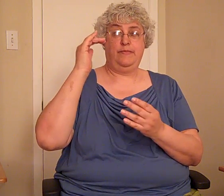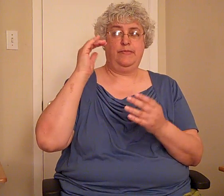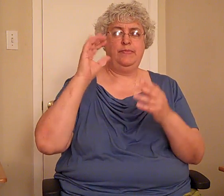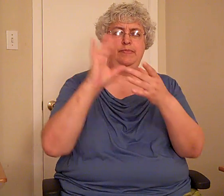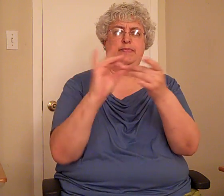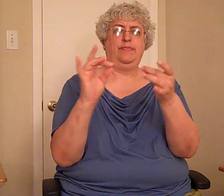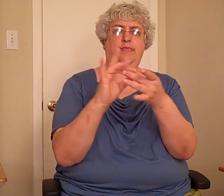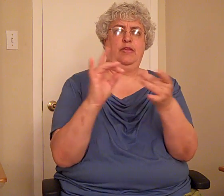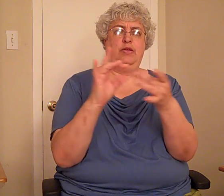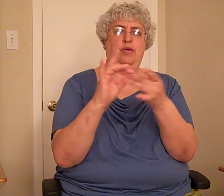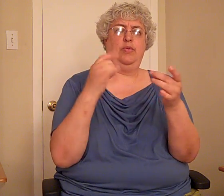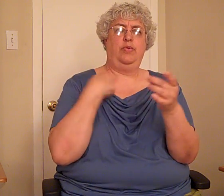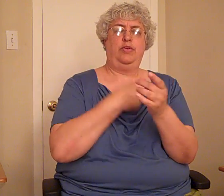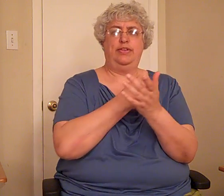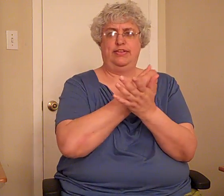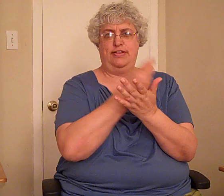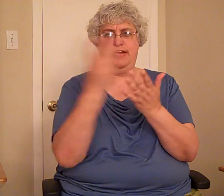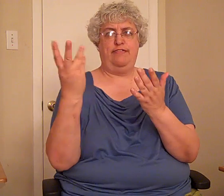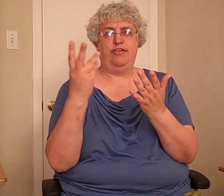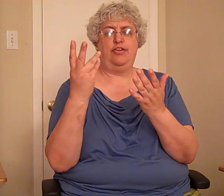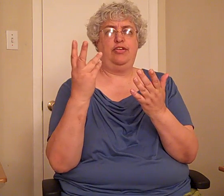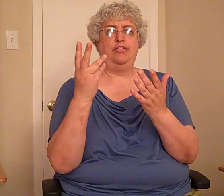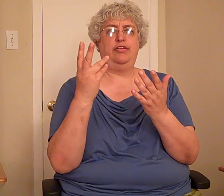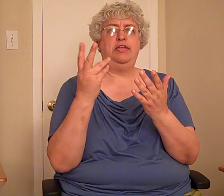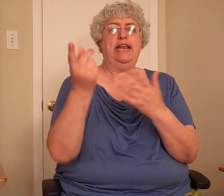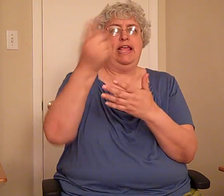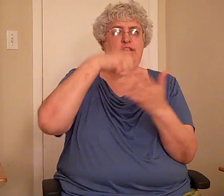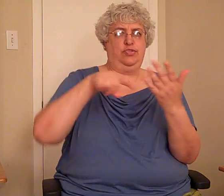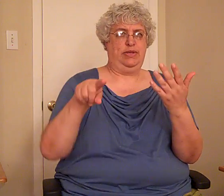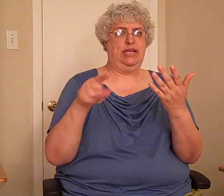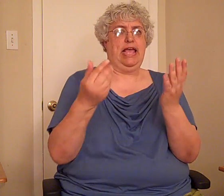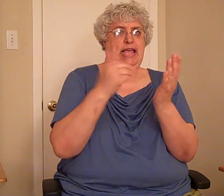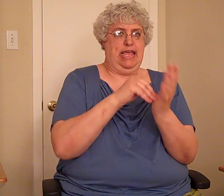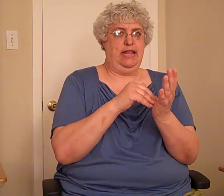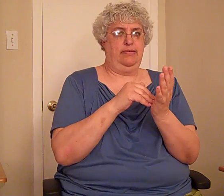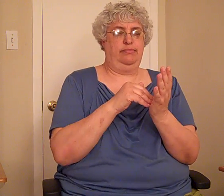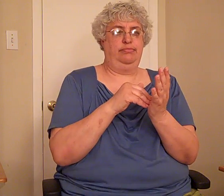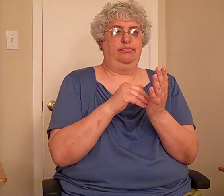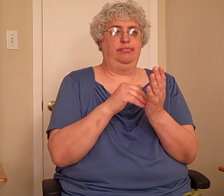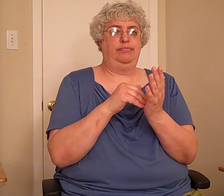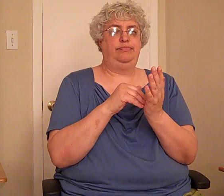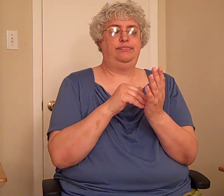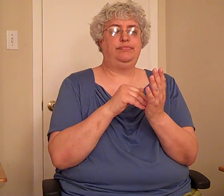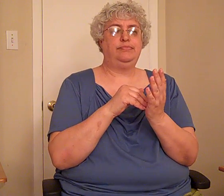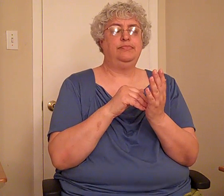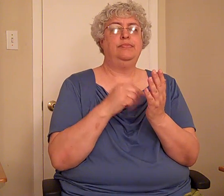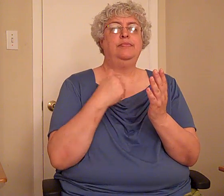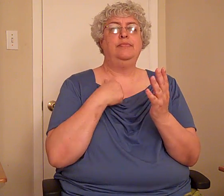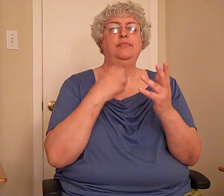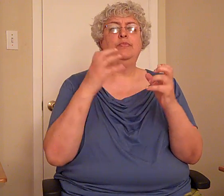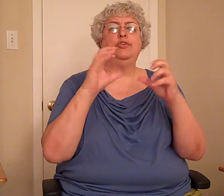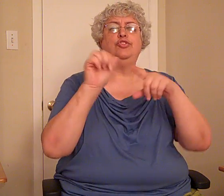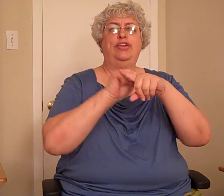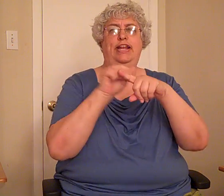actually we're going to be doing a series, we're going to be doing another one here I think next week, but I've done a number of trainings lately